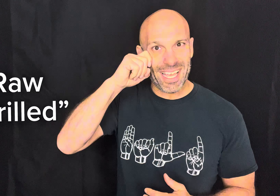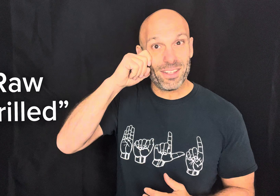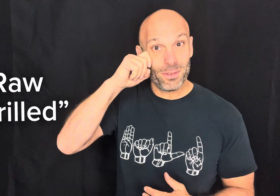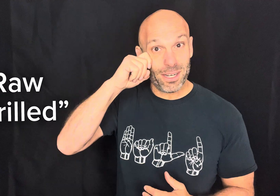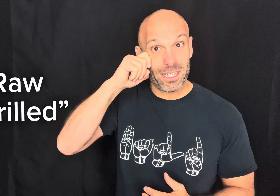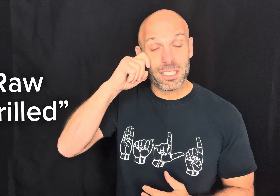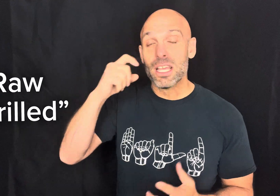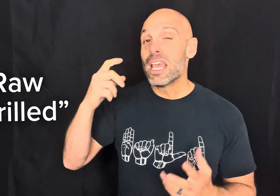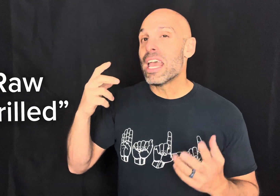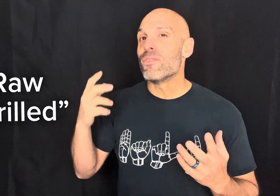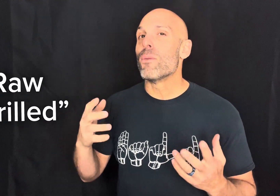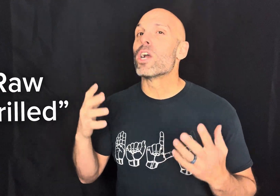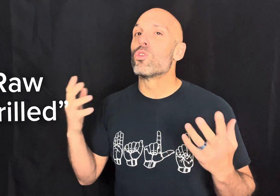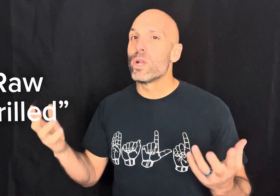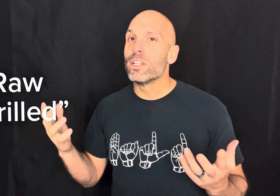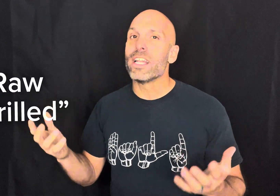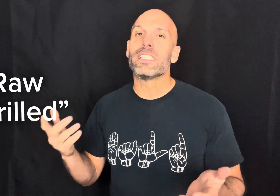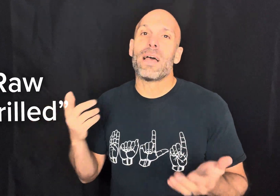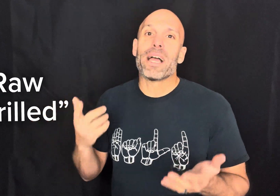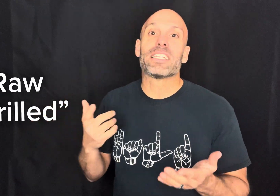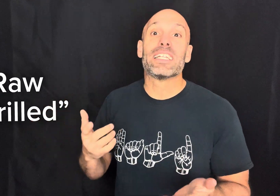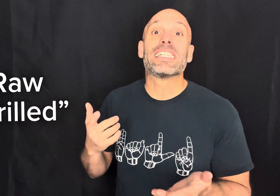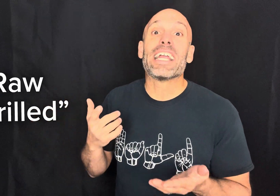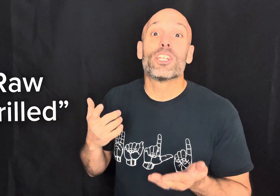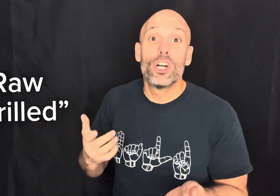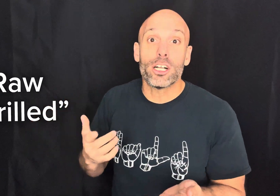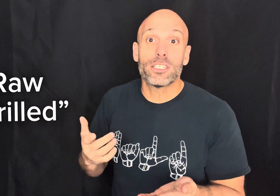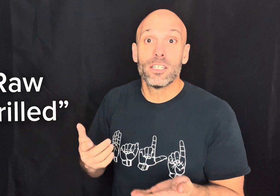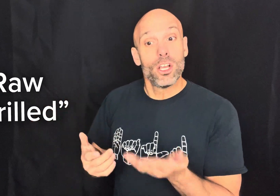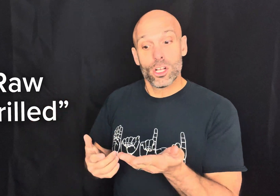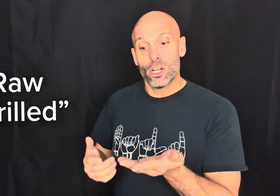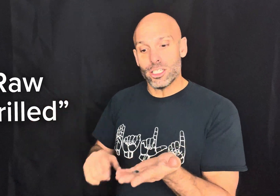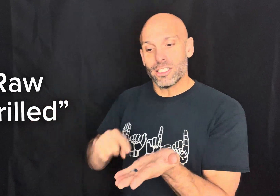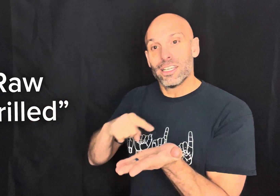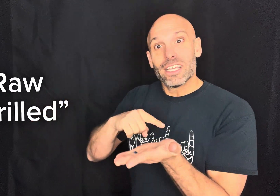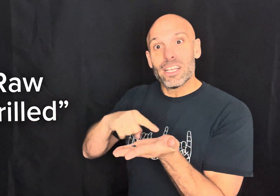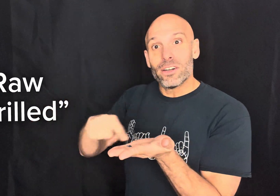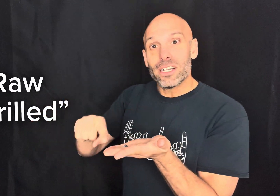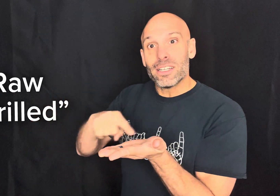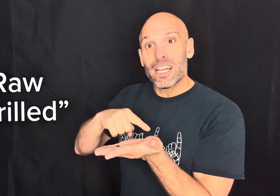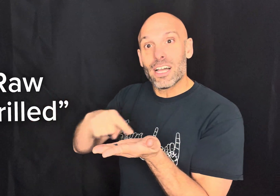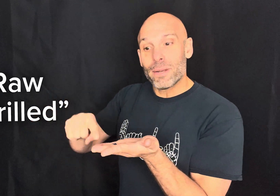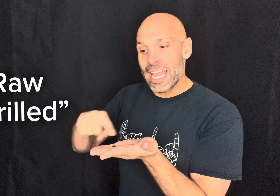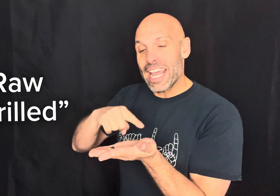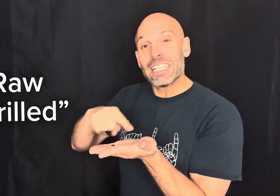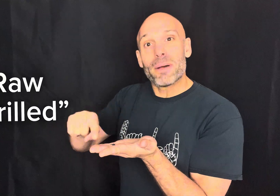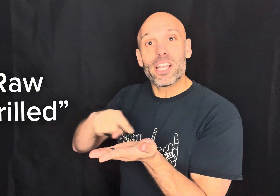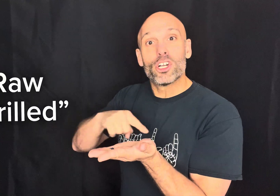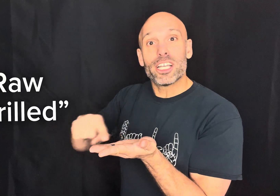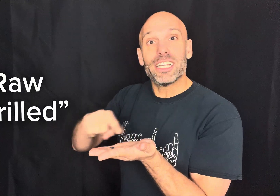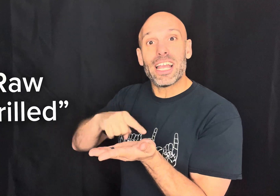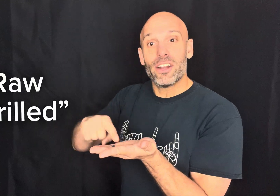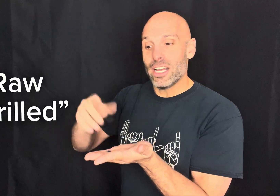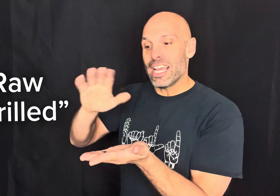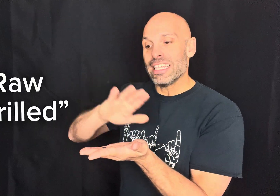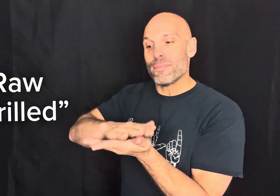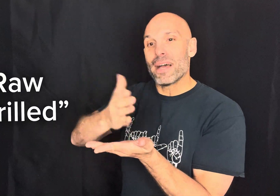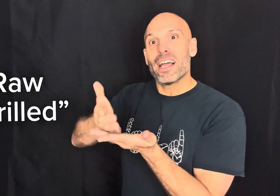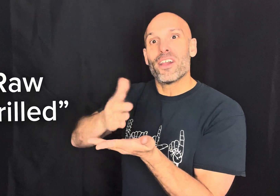do onions. If I want grilled onions, I'm actually gonna sign cooked. Cooked, here, non-dominant hand is my cooking area, and then my other